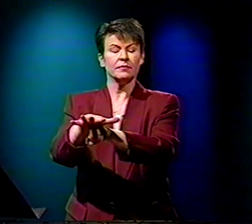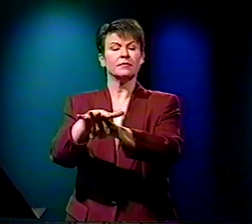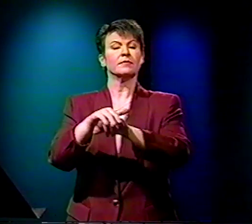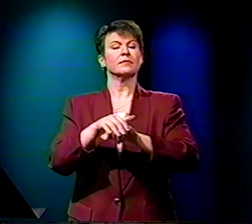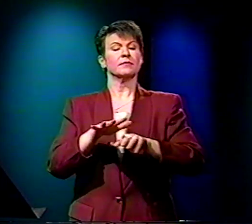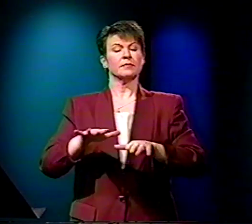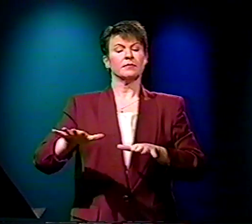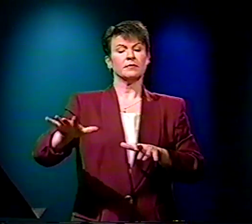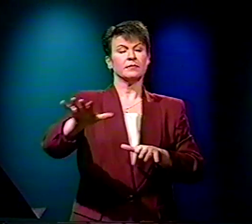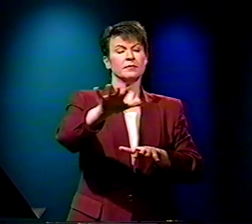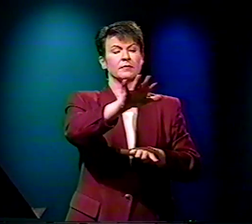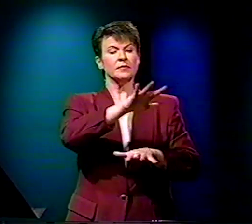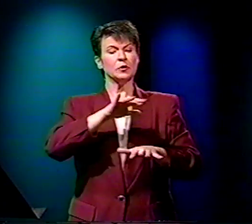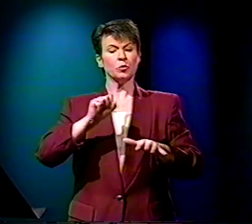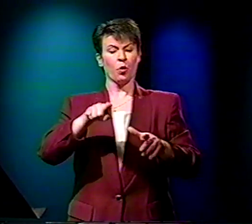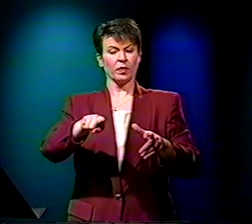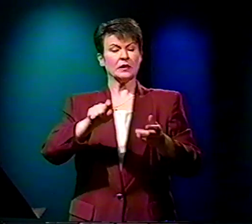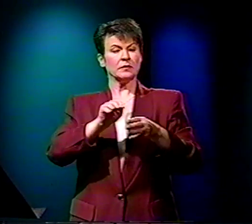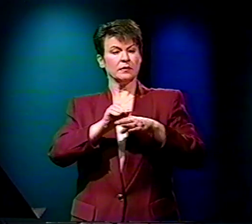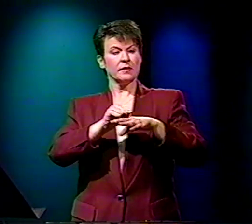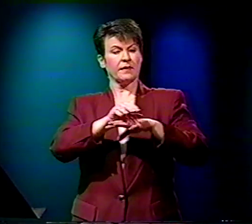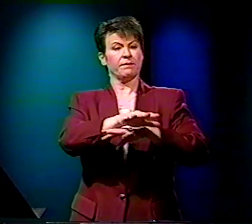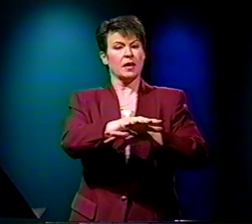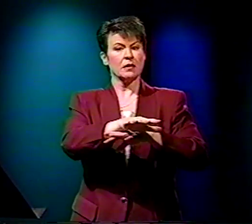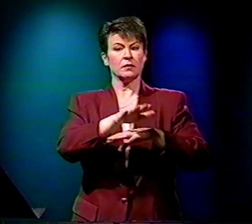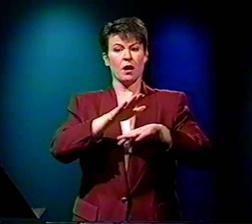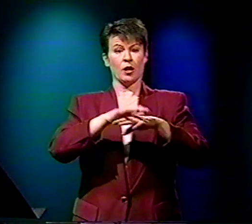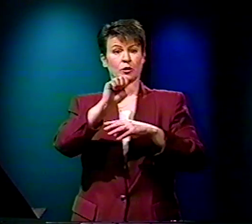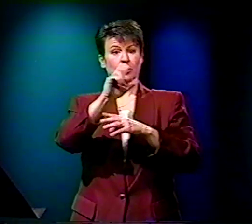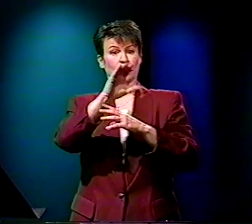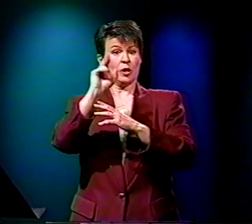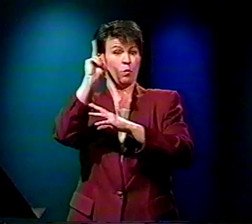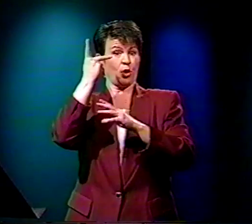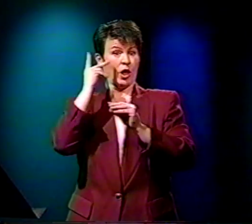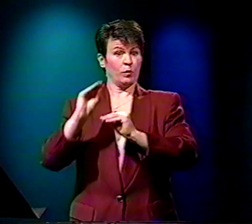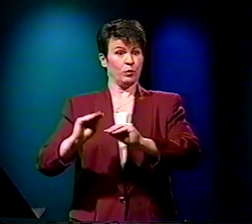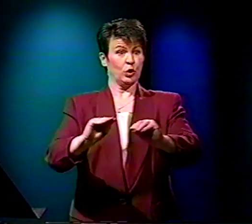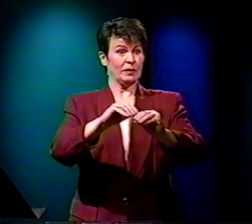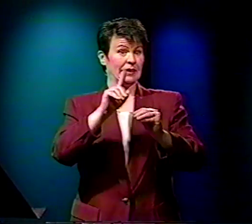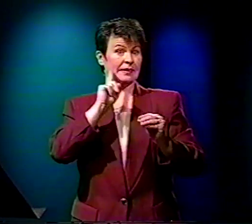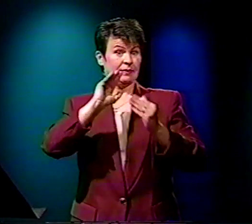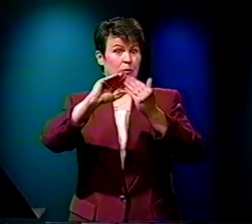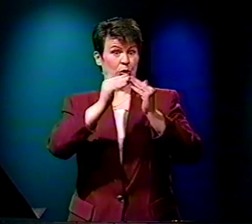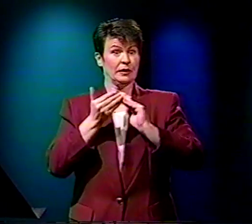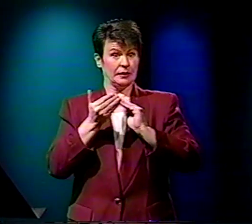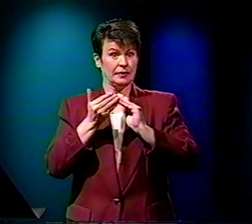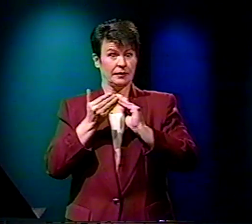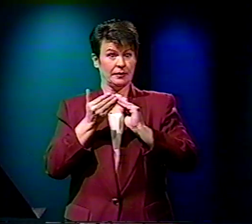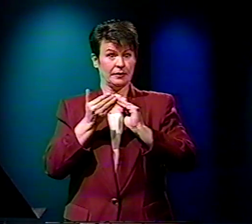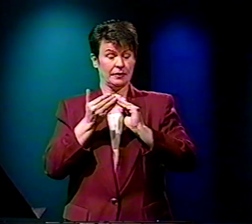are mainstreaming. And this has a major effect on the socio-political movement within the deaf